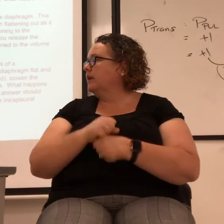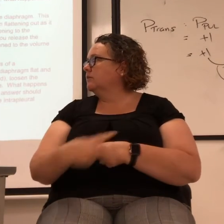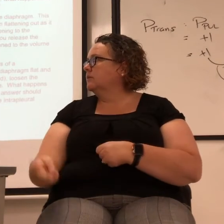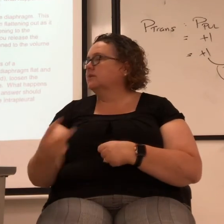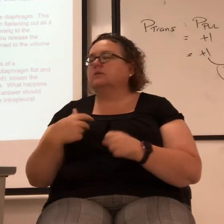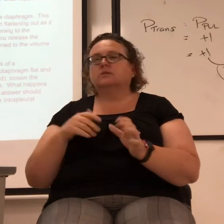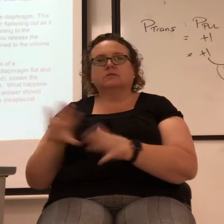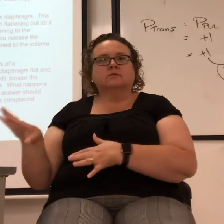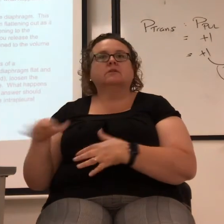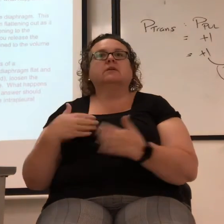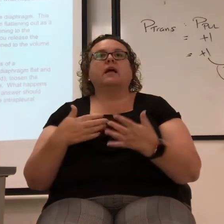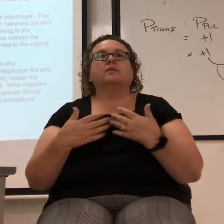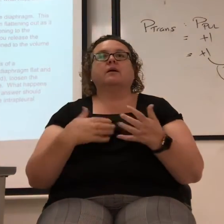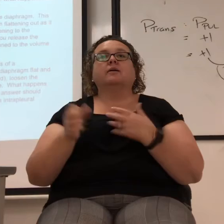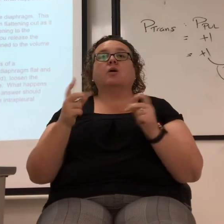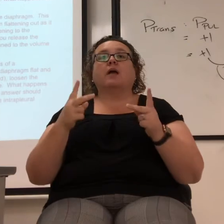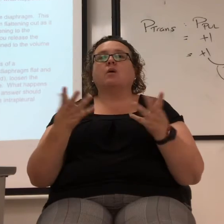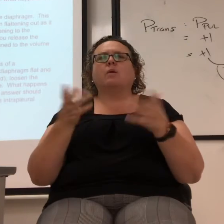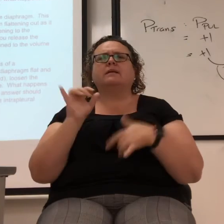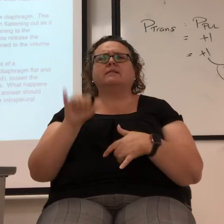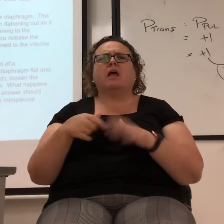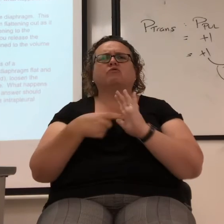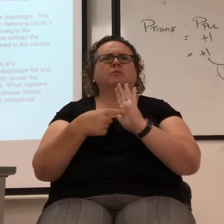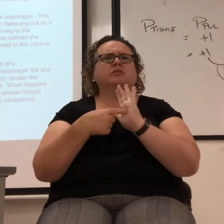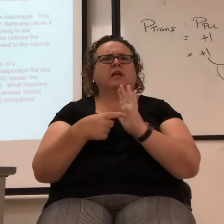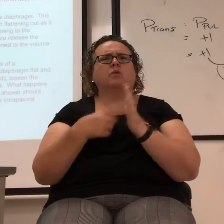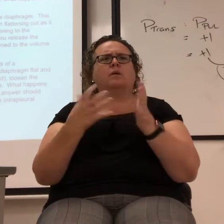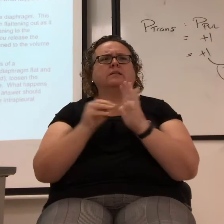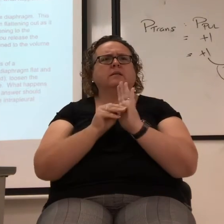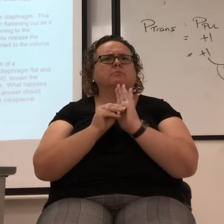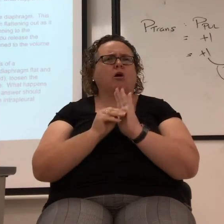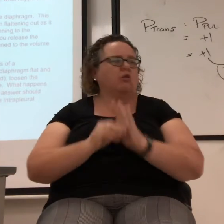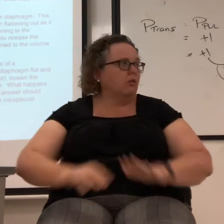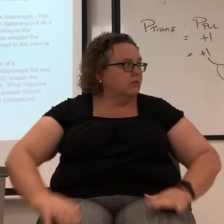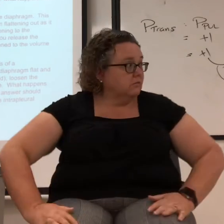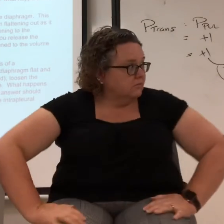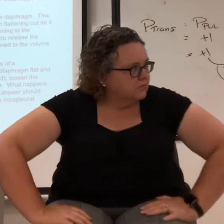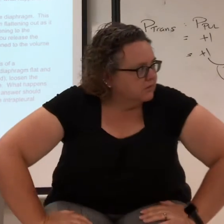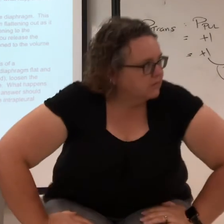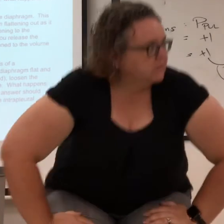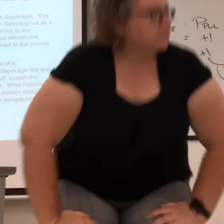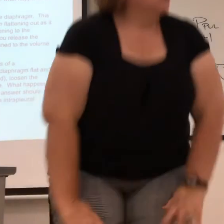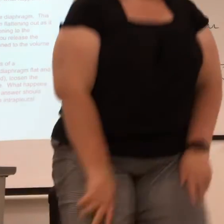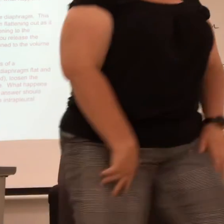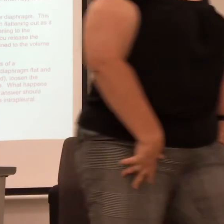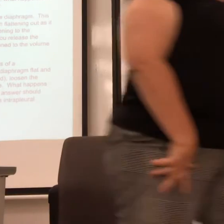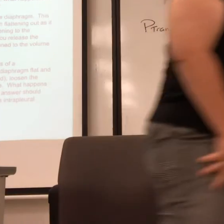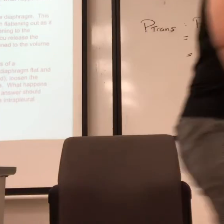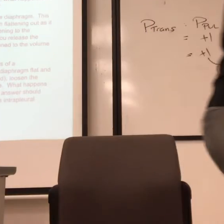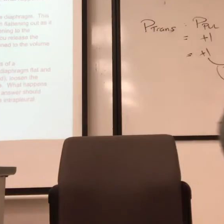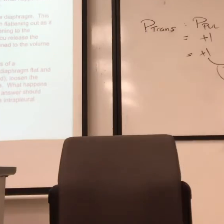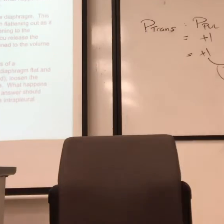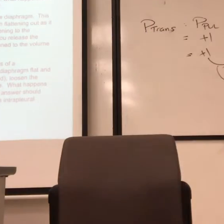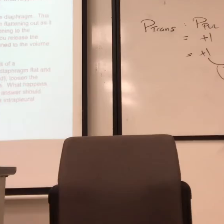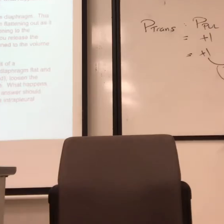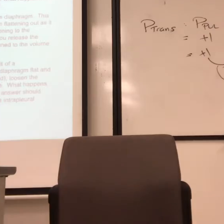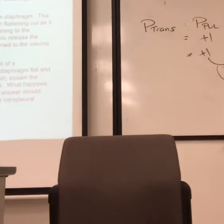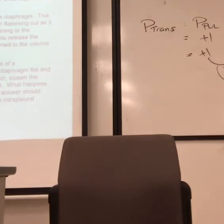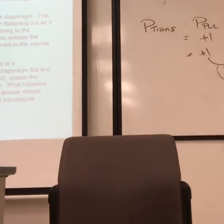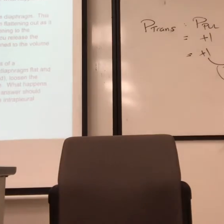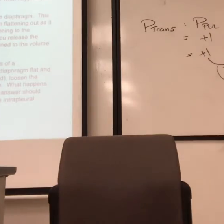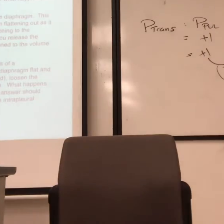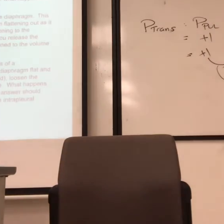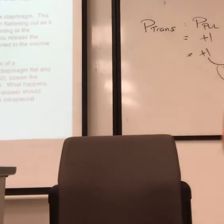Put that there. All right. So what does this thing represent? What is this model? Diaphragm. And so the bell jar is actually